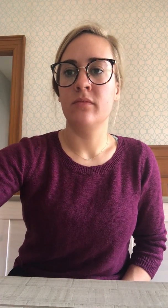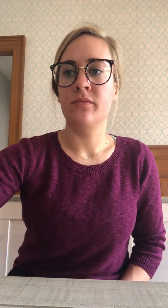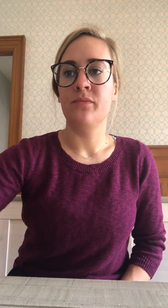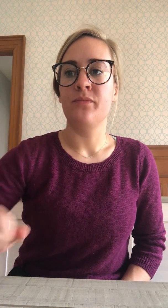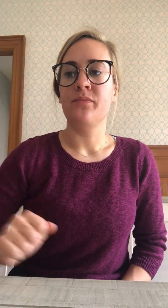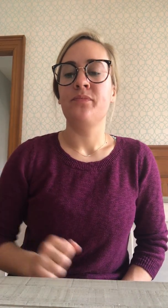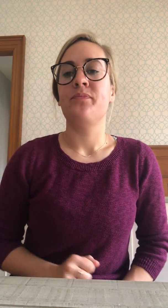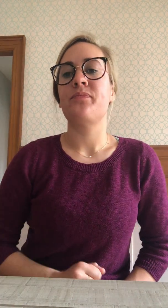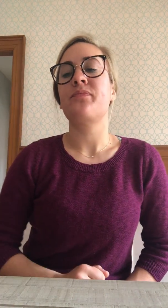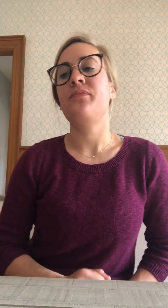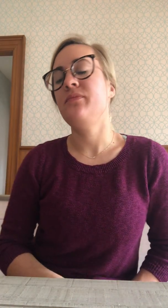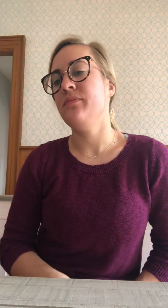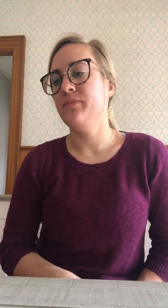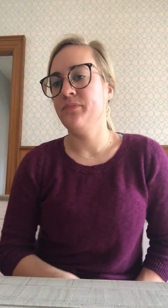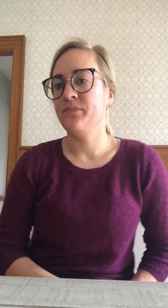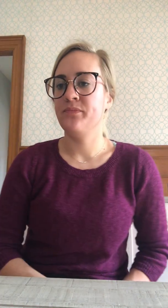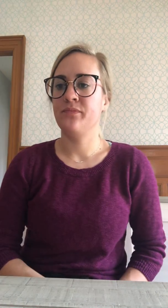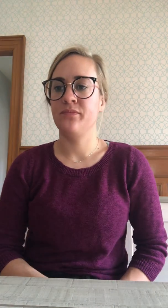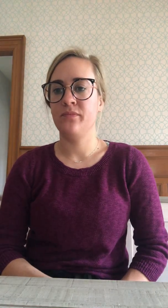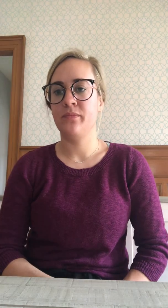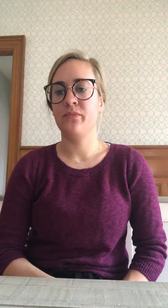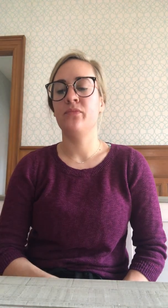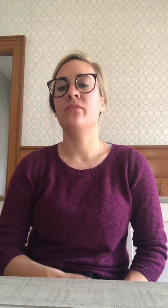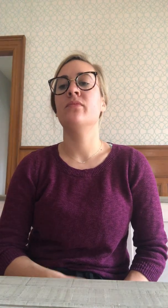reshape the bones in the skull.